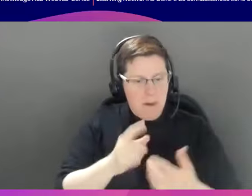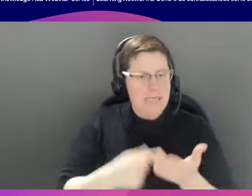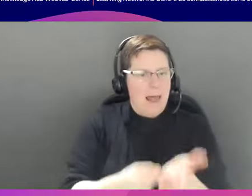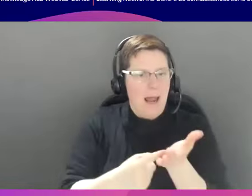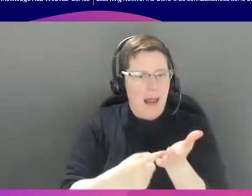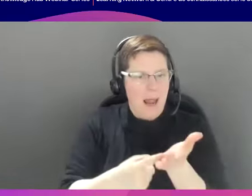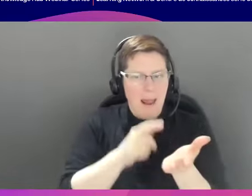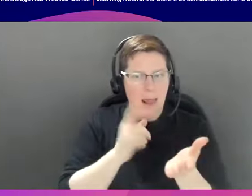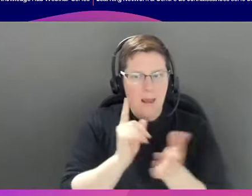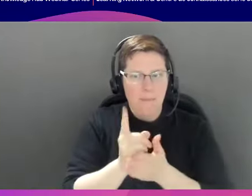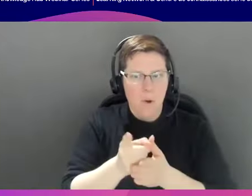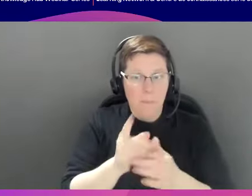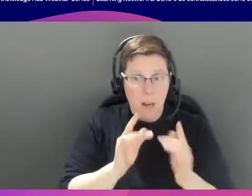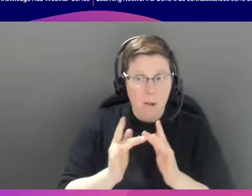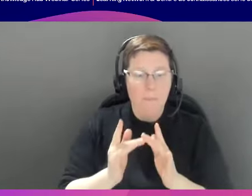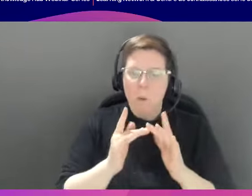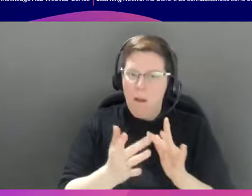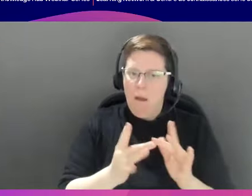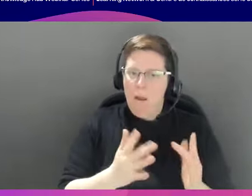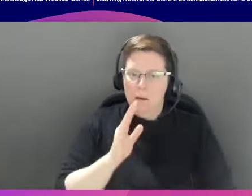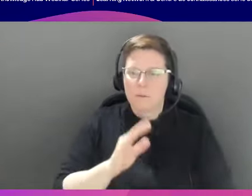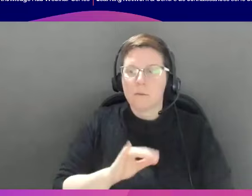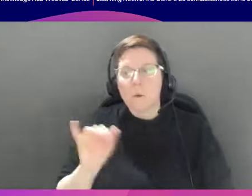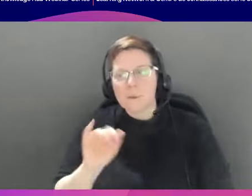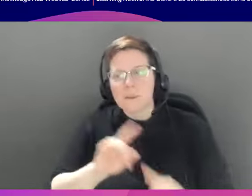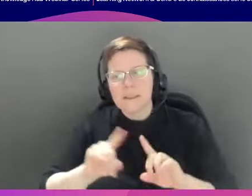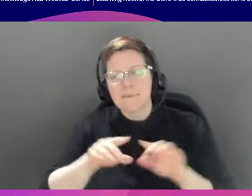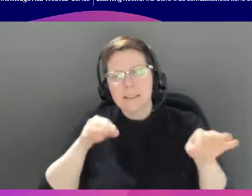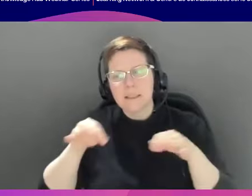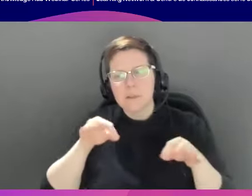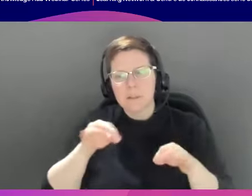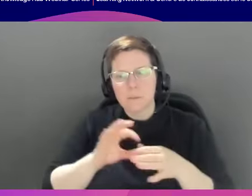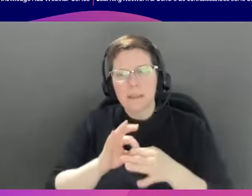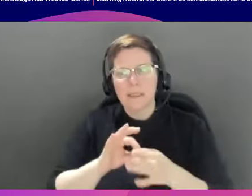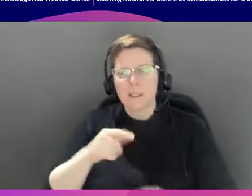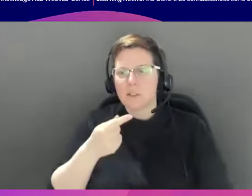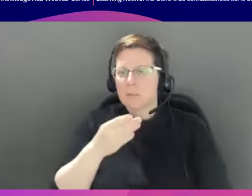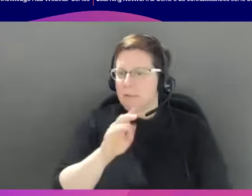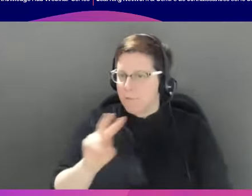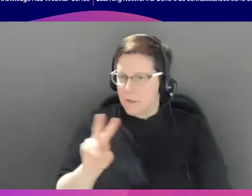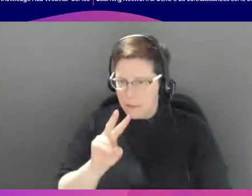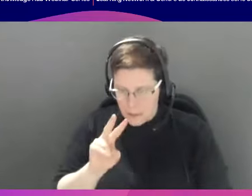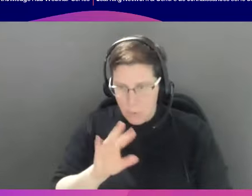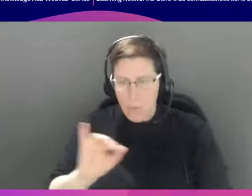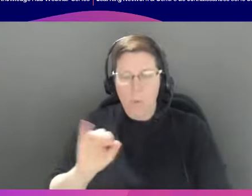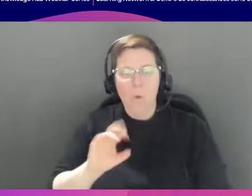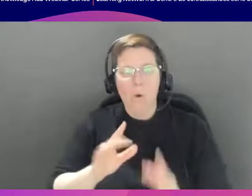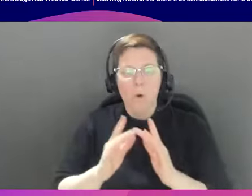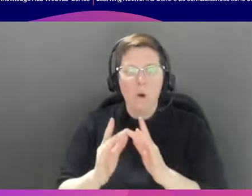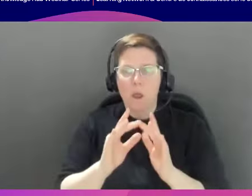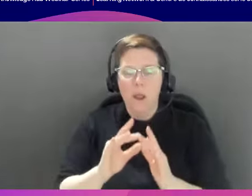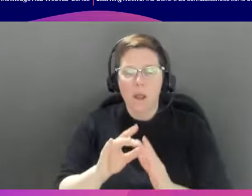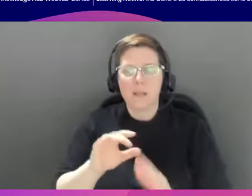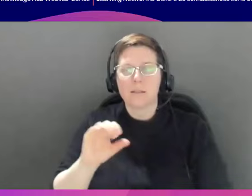online. There are also a lot of different definitions when it comes to online gender-based violence or online sexual violence.